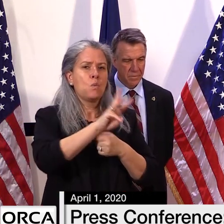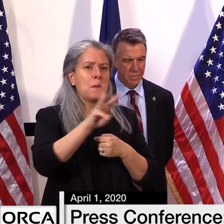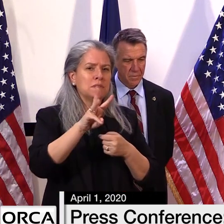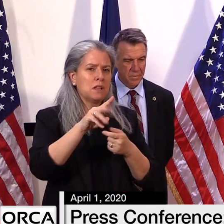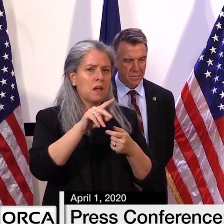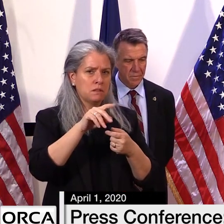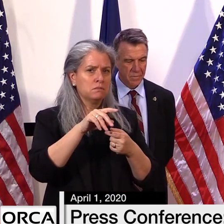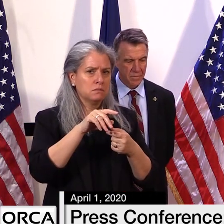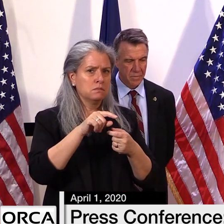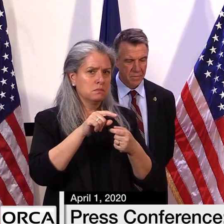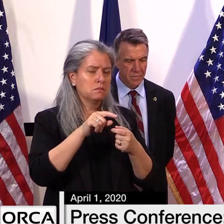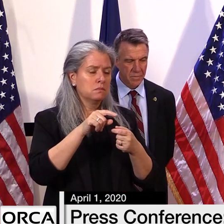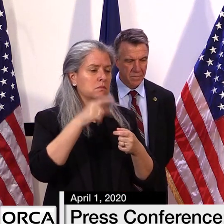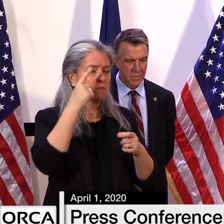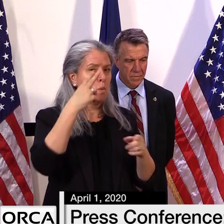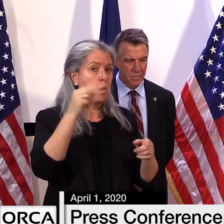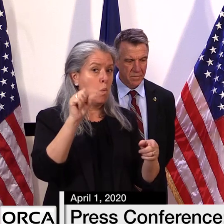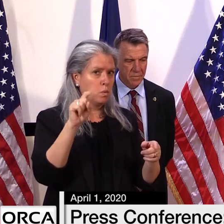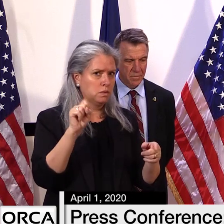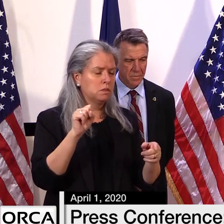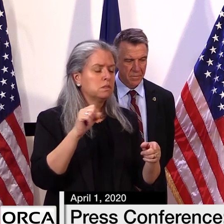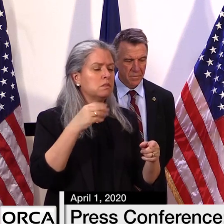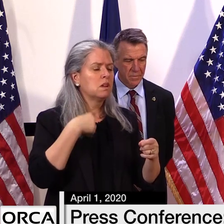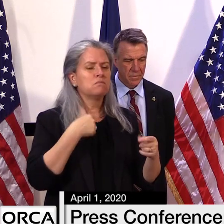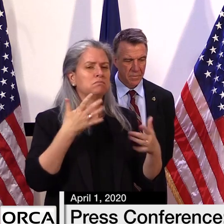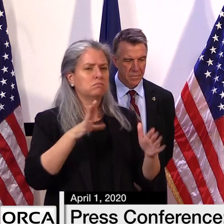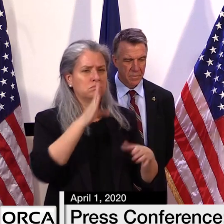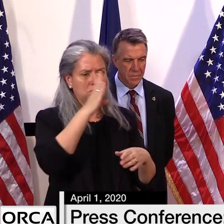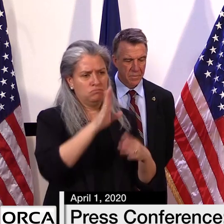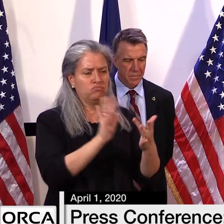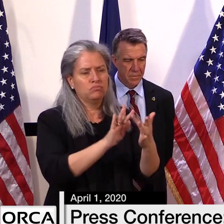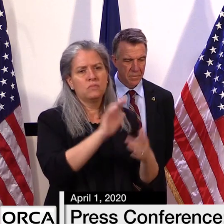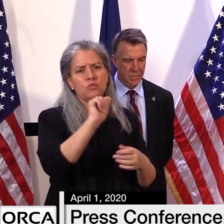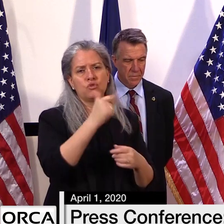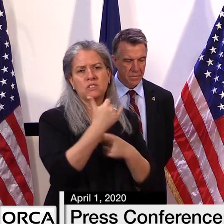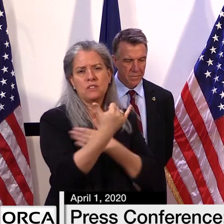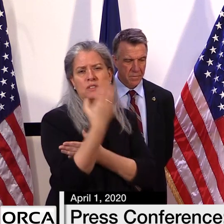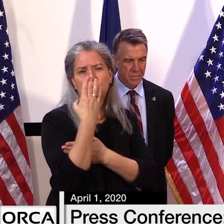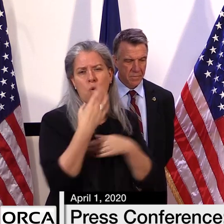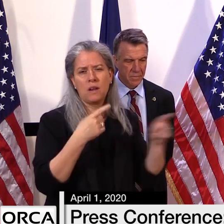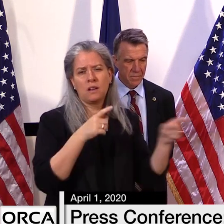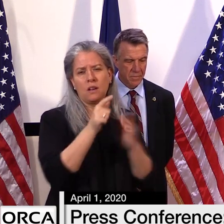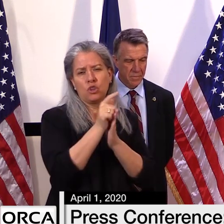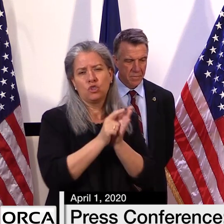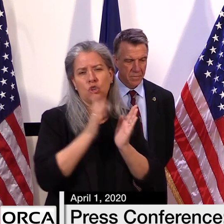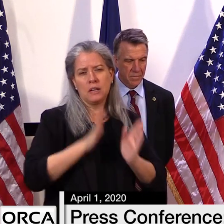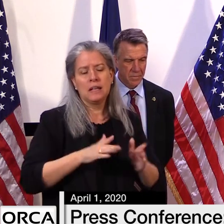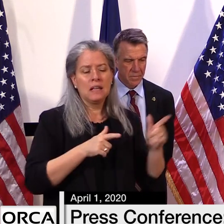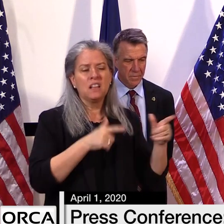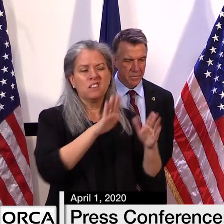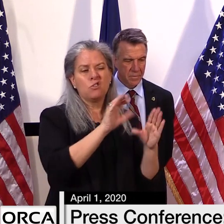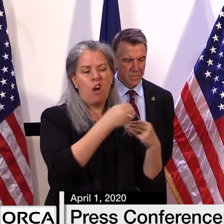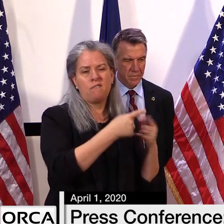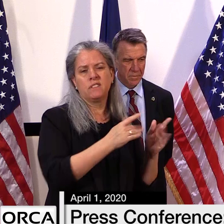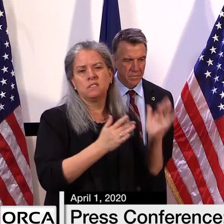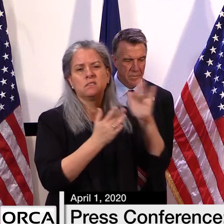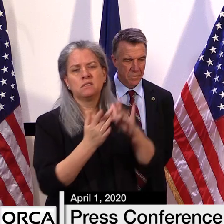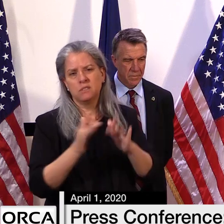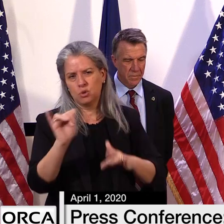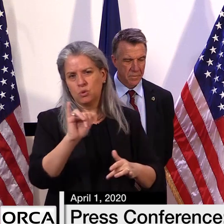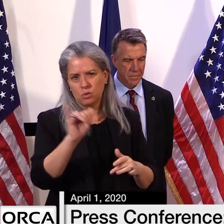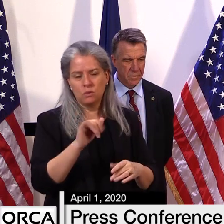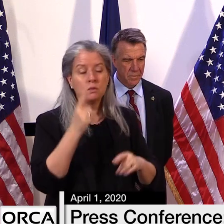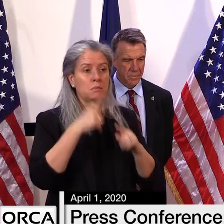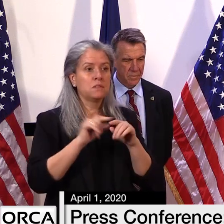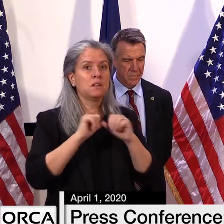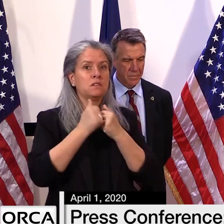creating a follow-up strategy for hosts. And I've been in direct contact with the Attorney General this morning. His office is reaching out, in addition to the Agency